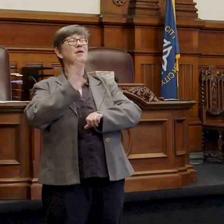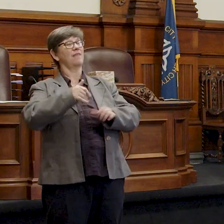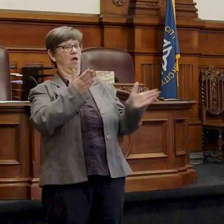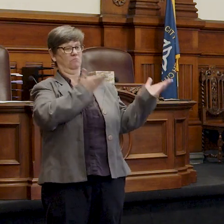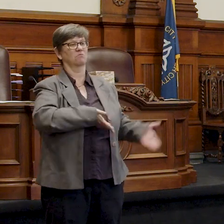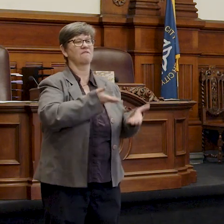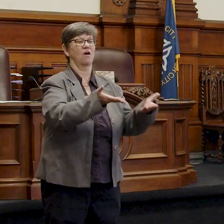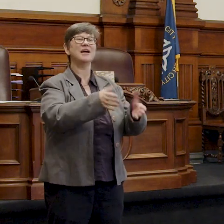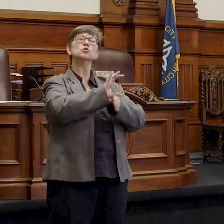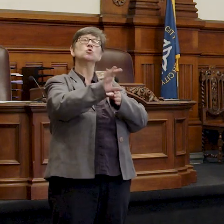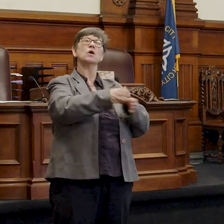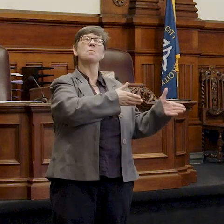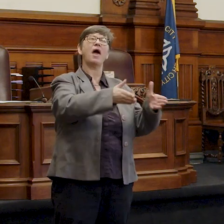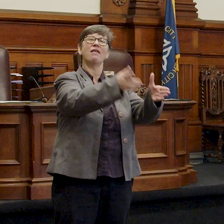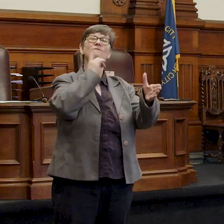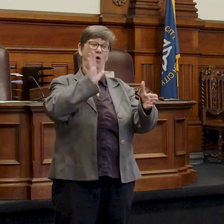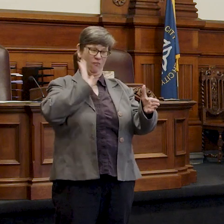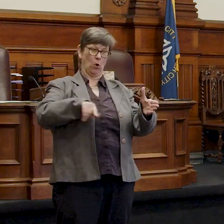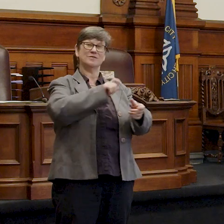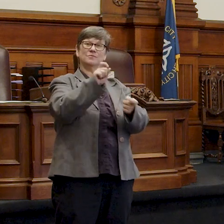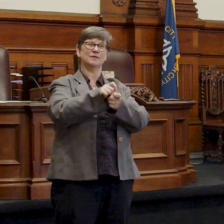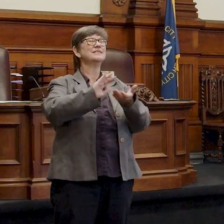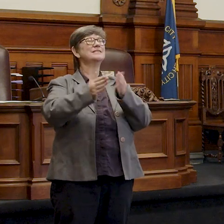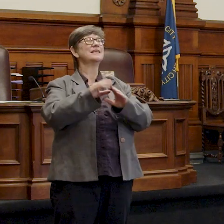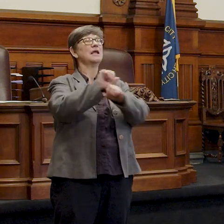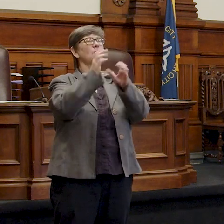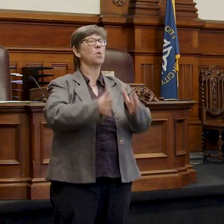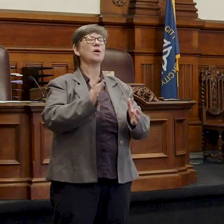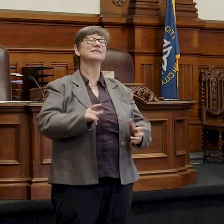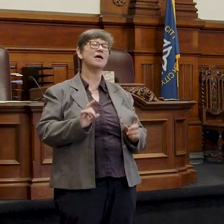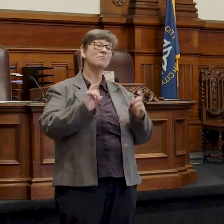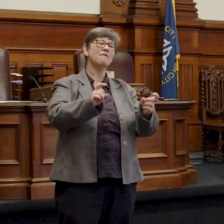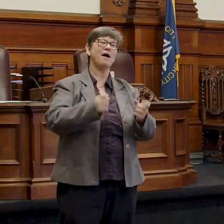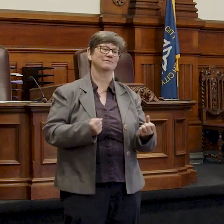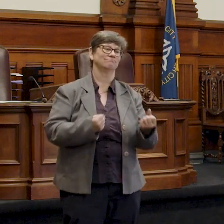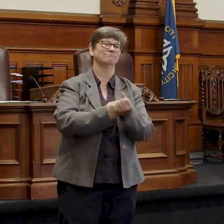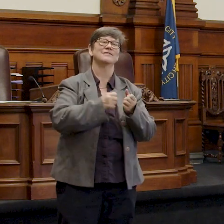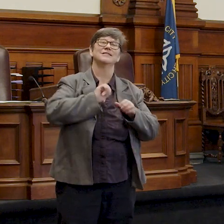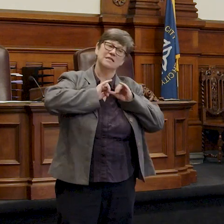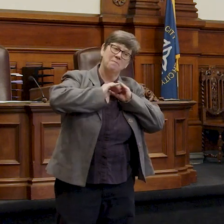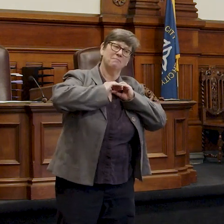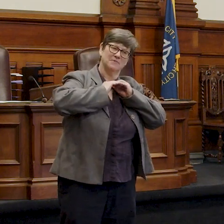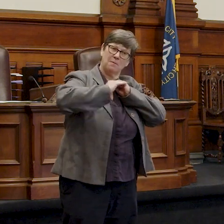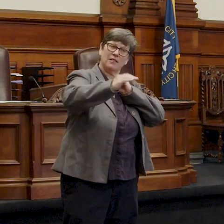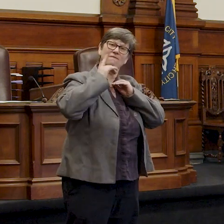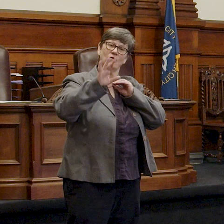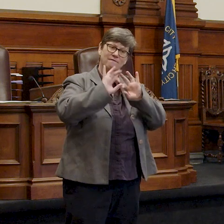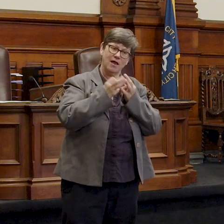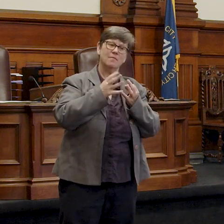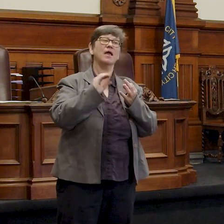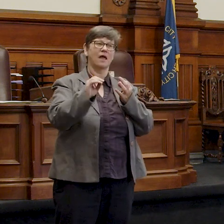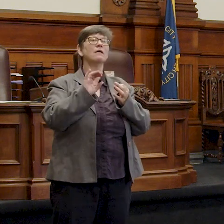employees and contributing to the financial stability of each of them and their families.